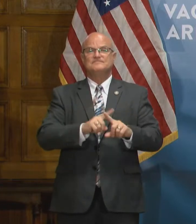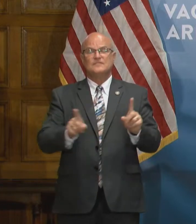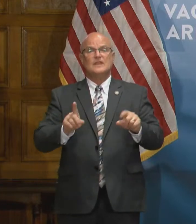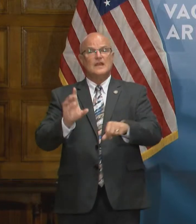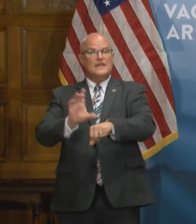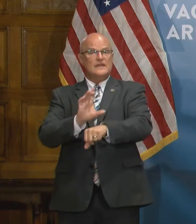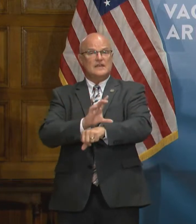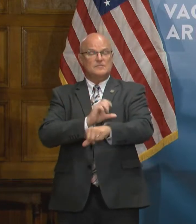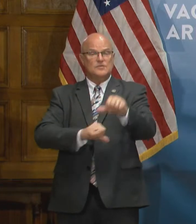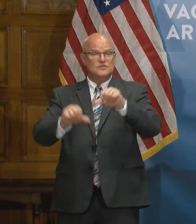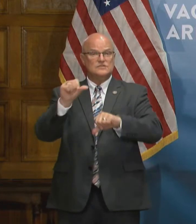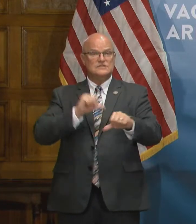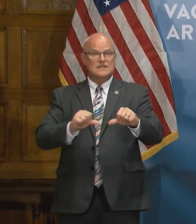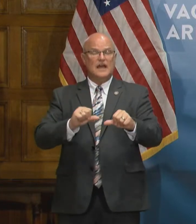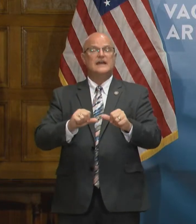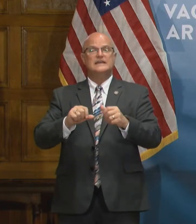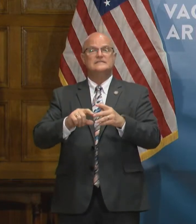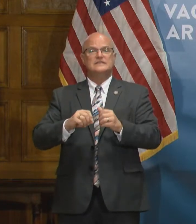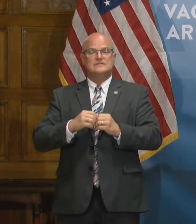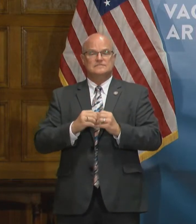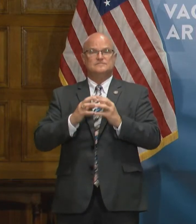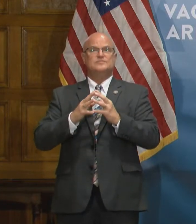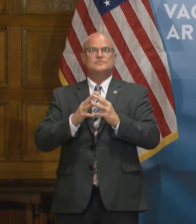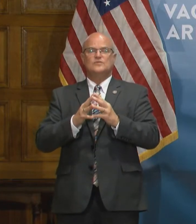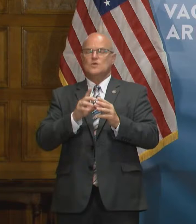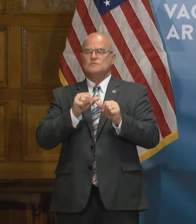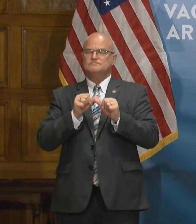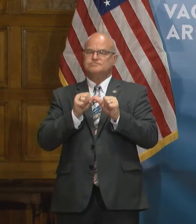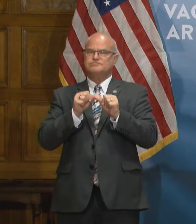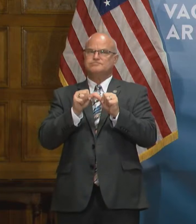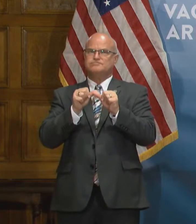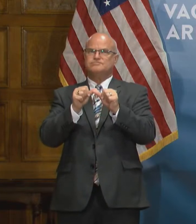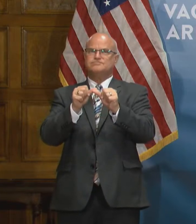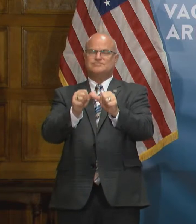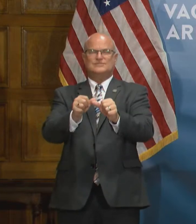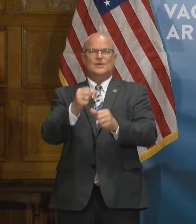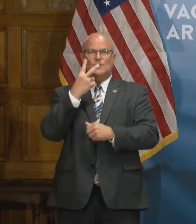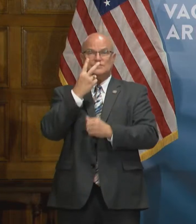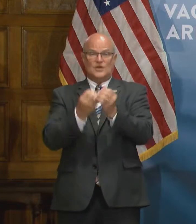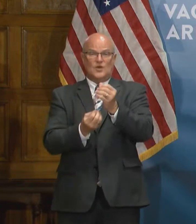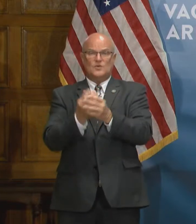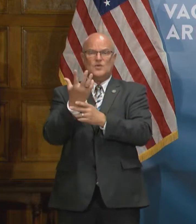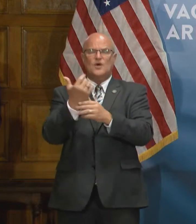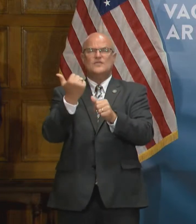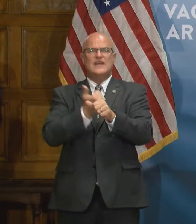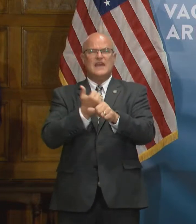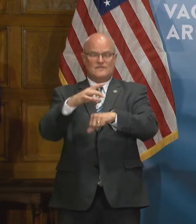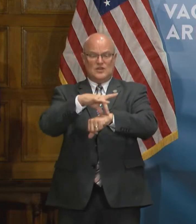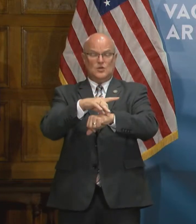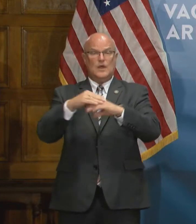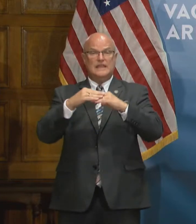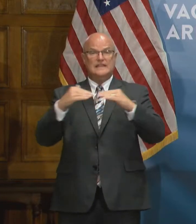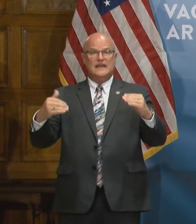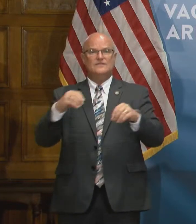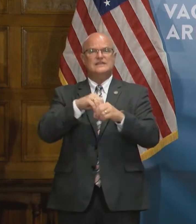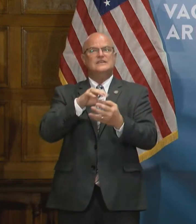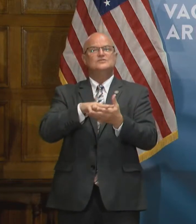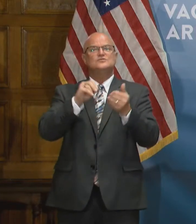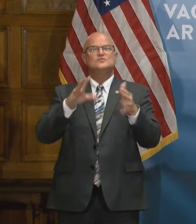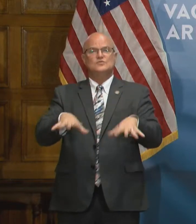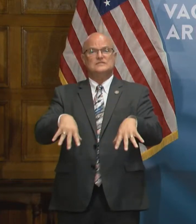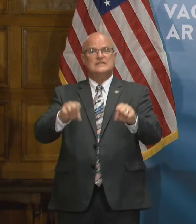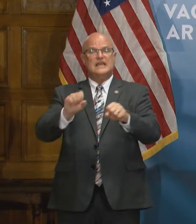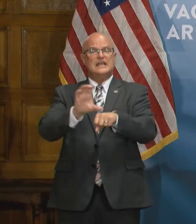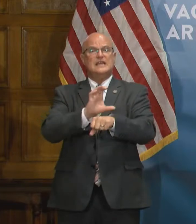Computer Science Initiative is on a very sustainable track. We saw growth at every grade level in students taking